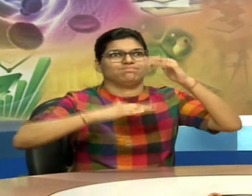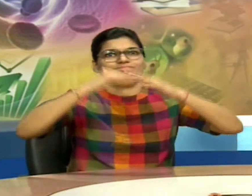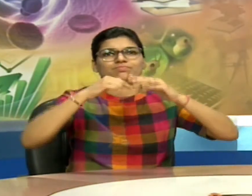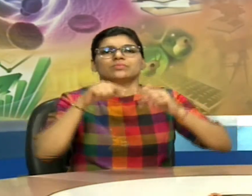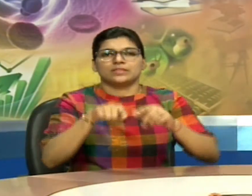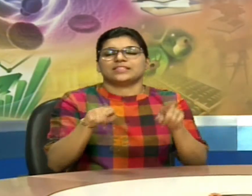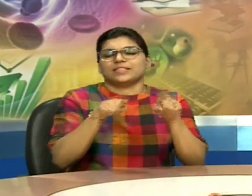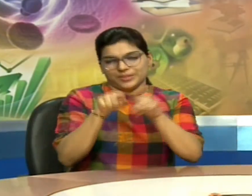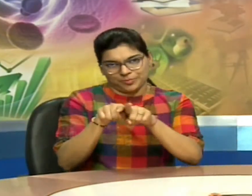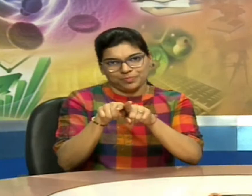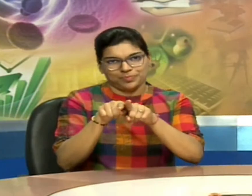Making new again.